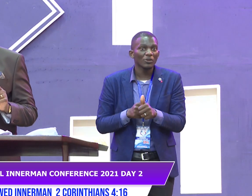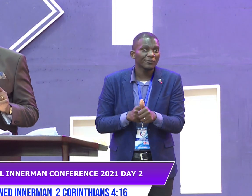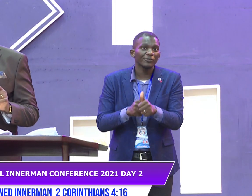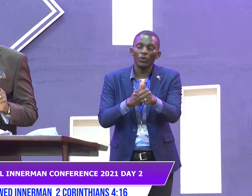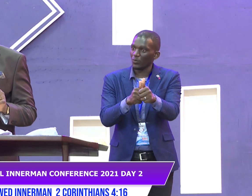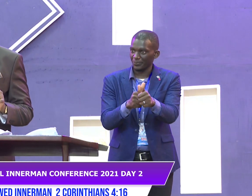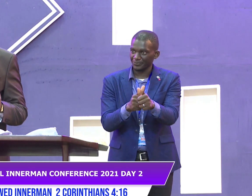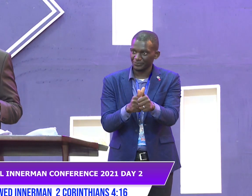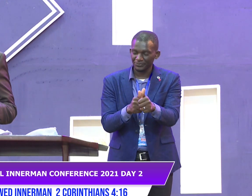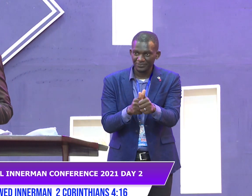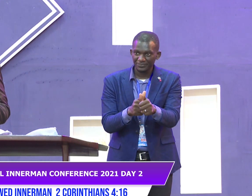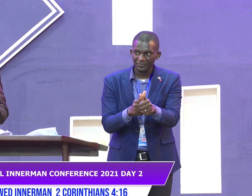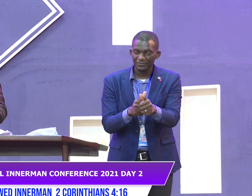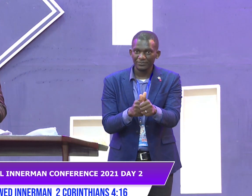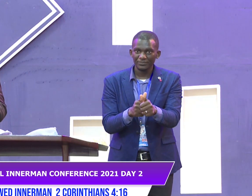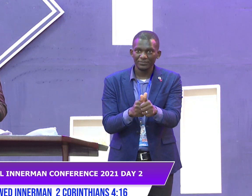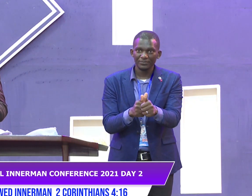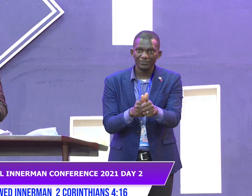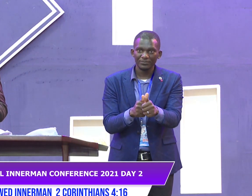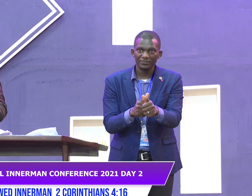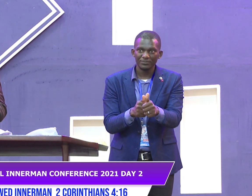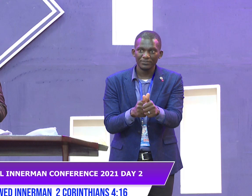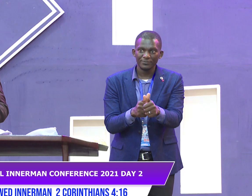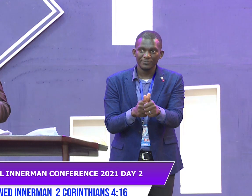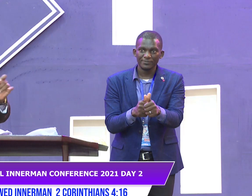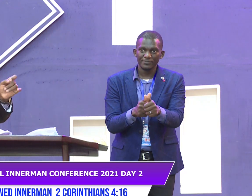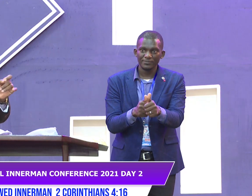you get them off and then move.